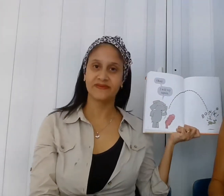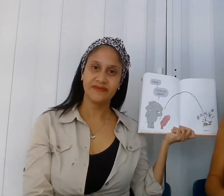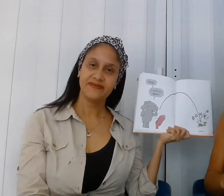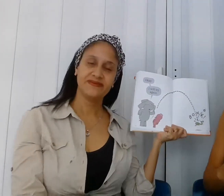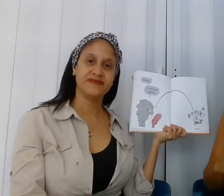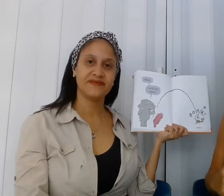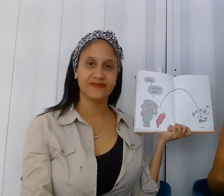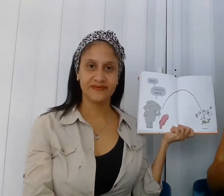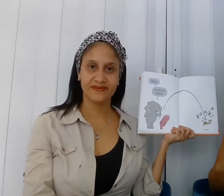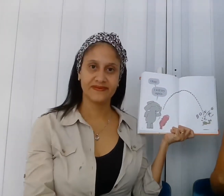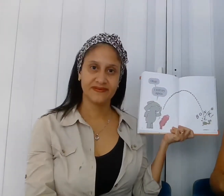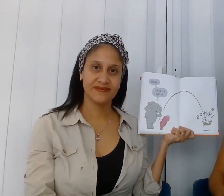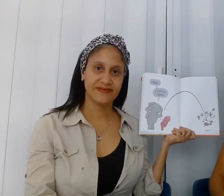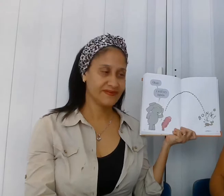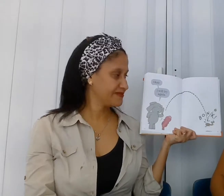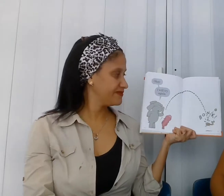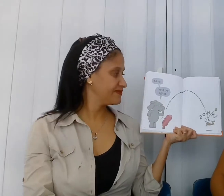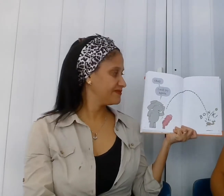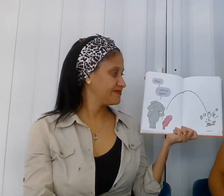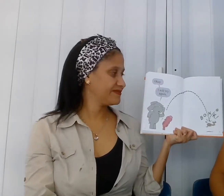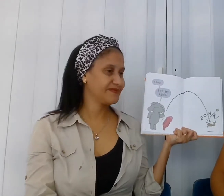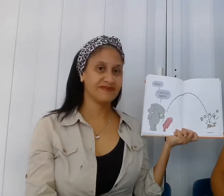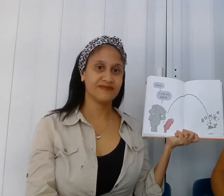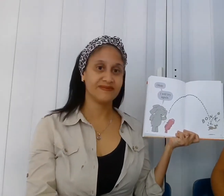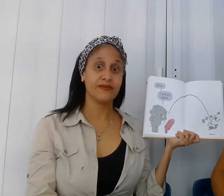Okay, I will try it again.